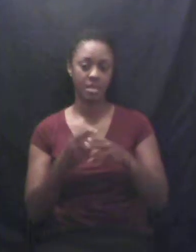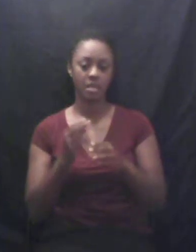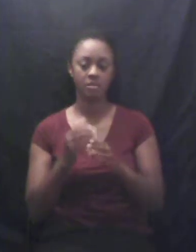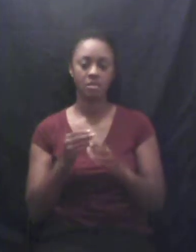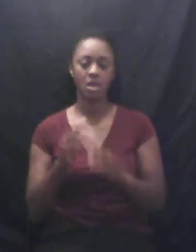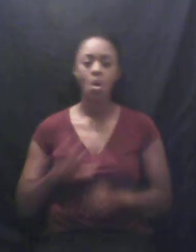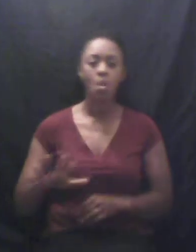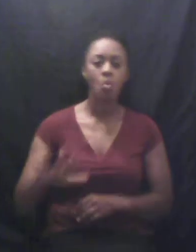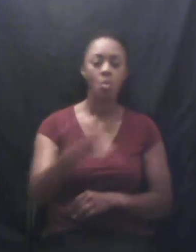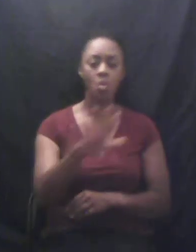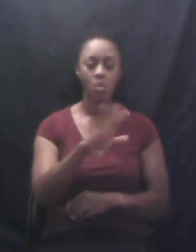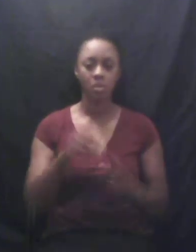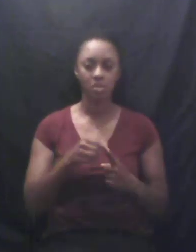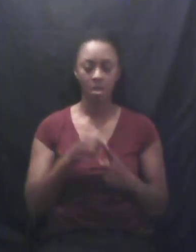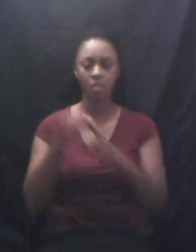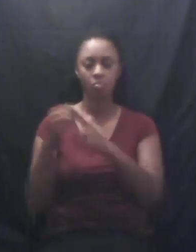do learn.